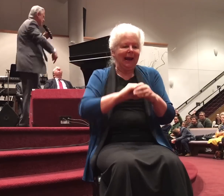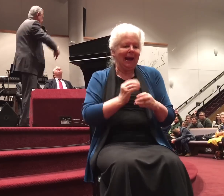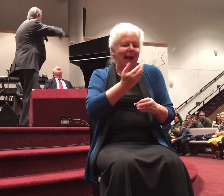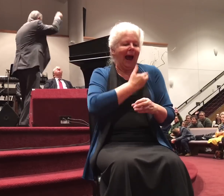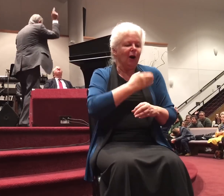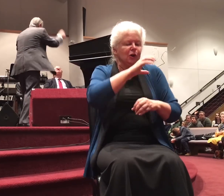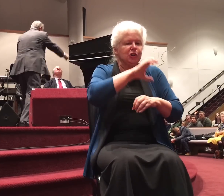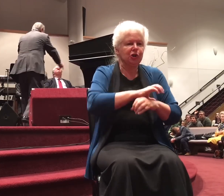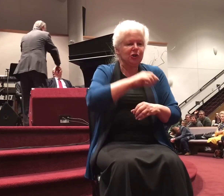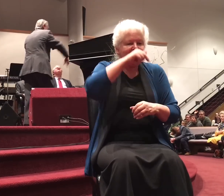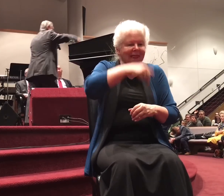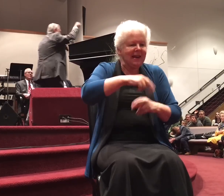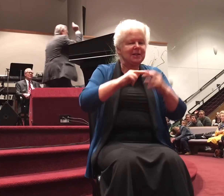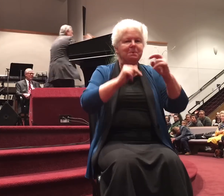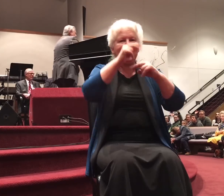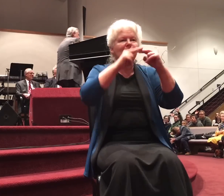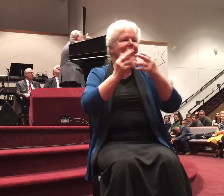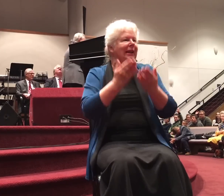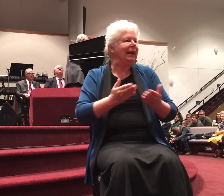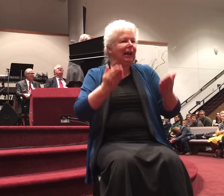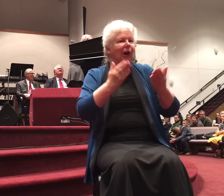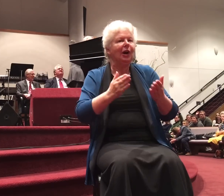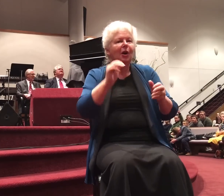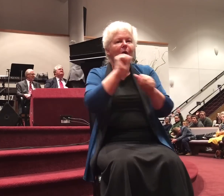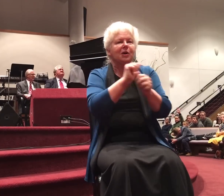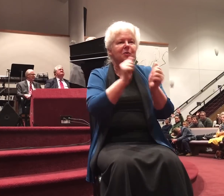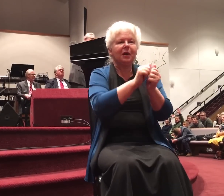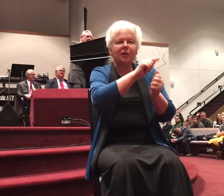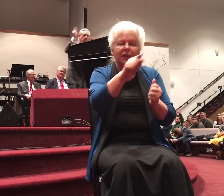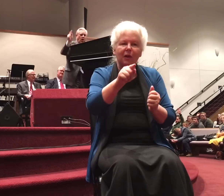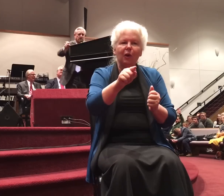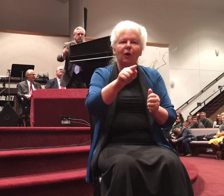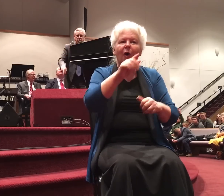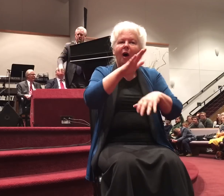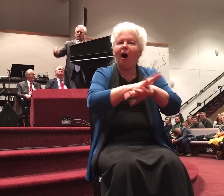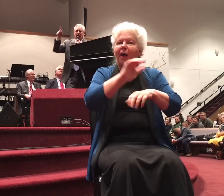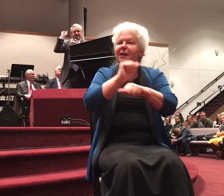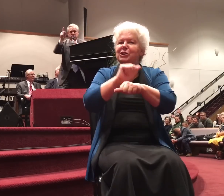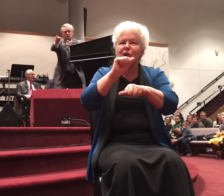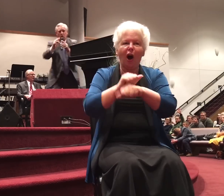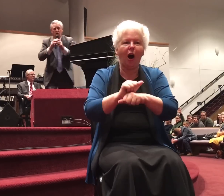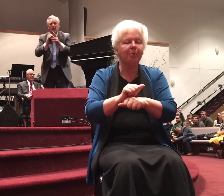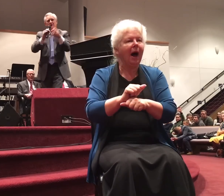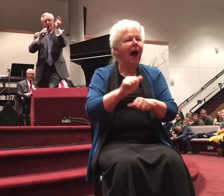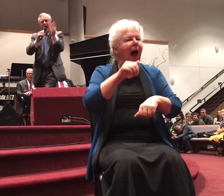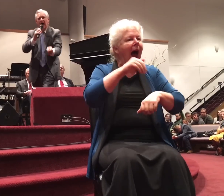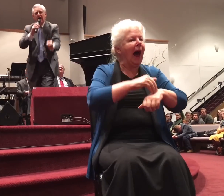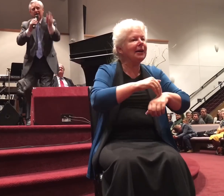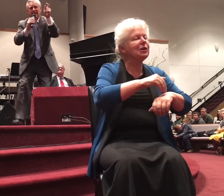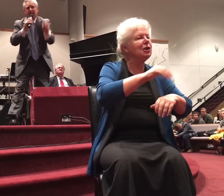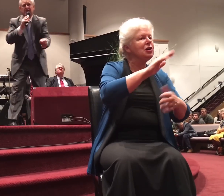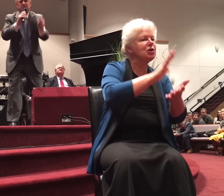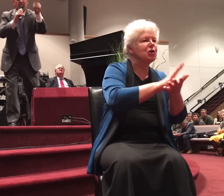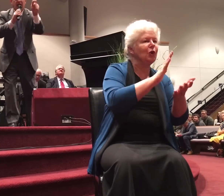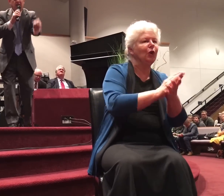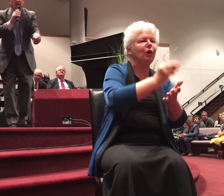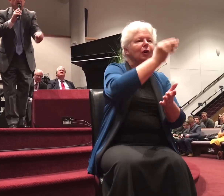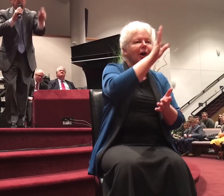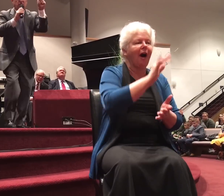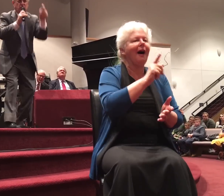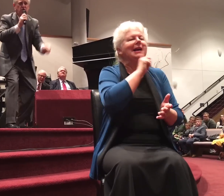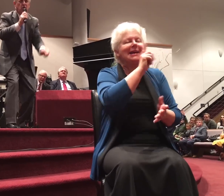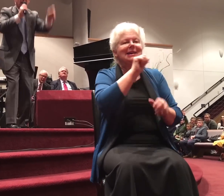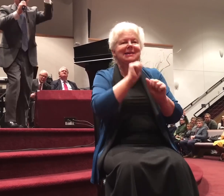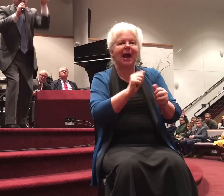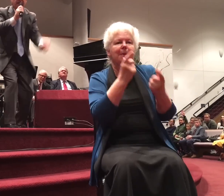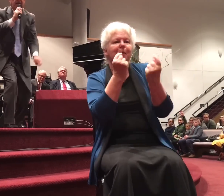He's working in this building. He works with you on your job. He works with you at school. God is able